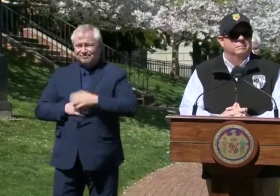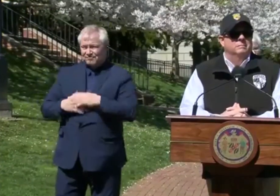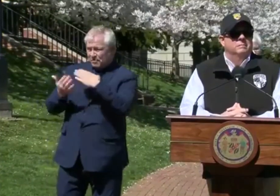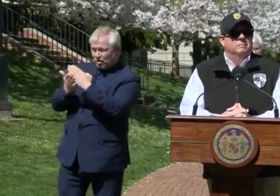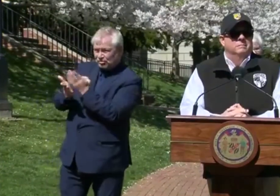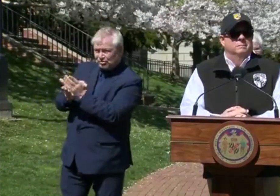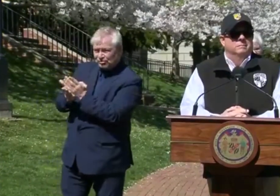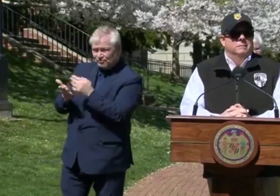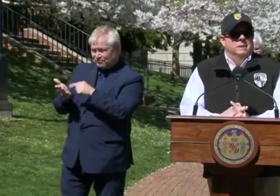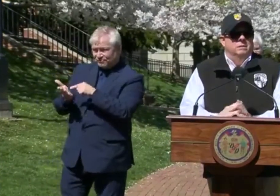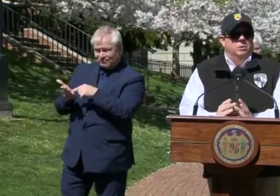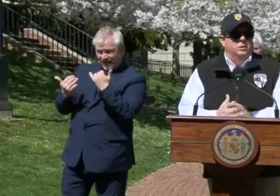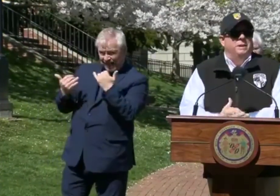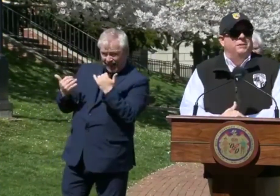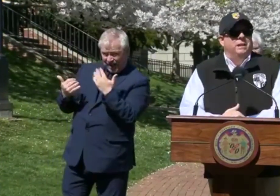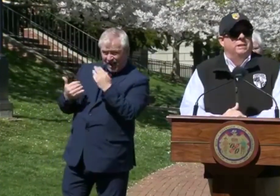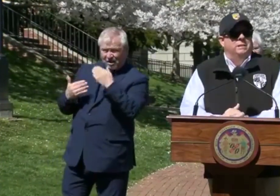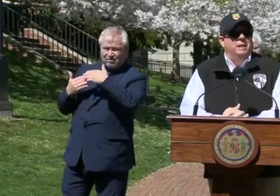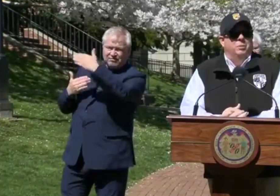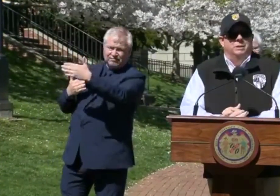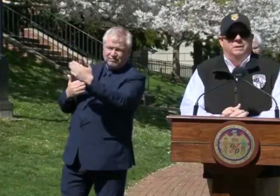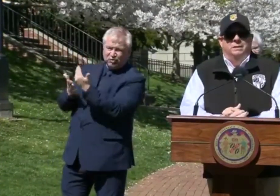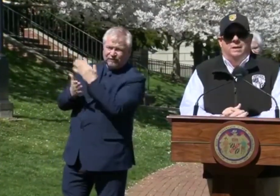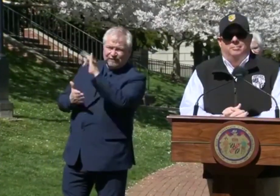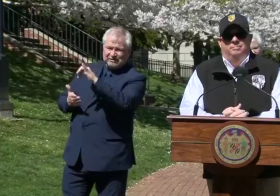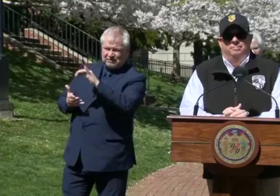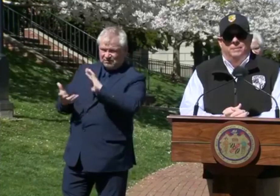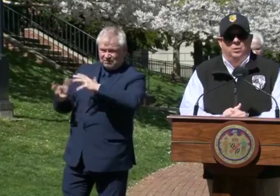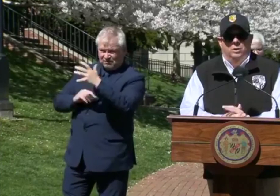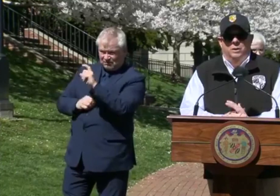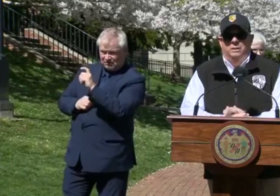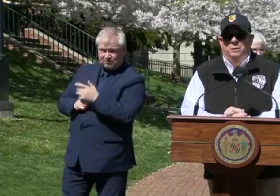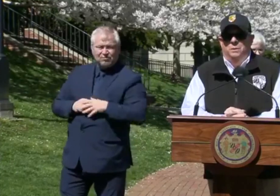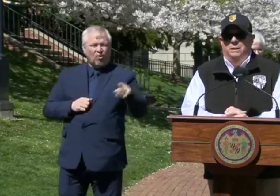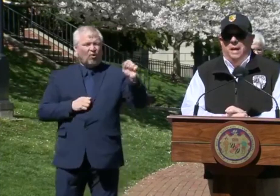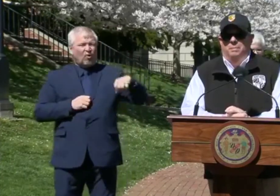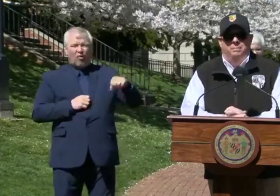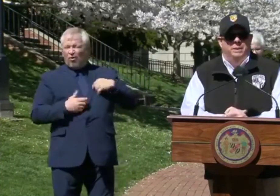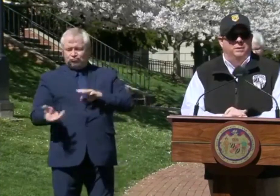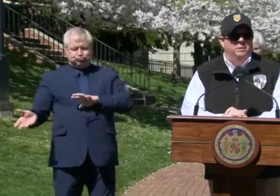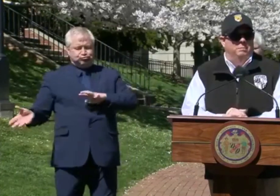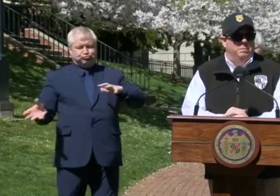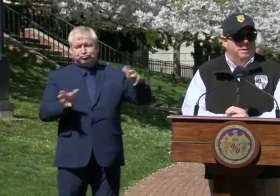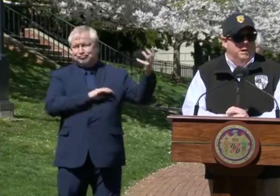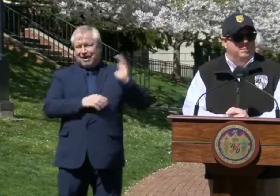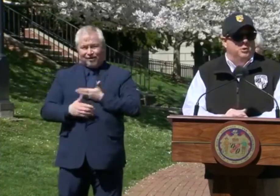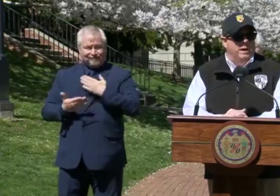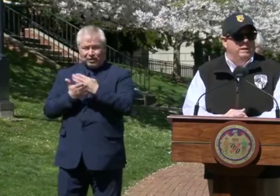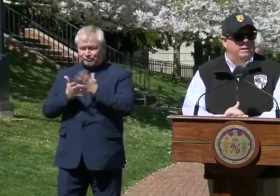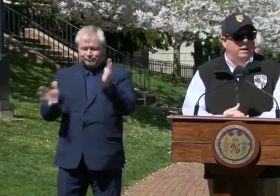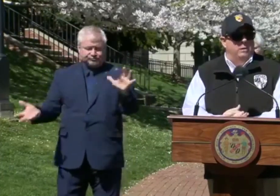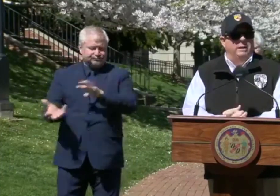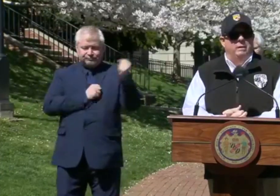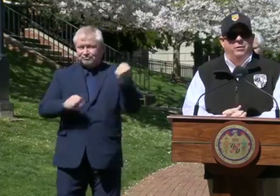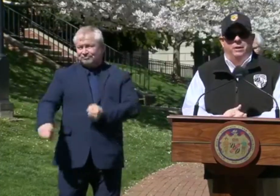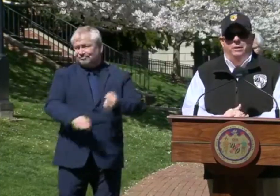in the fiscal year that we're about to start? Well, it's going to be devastating to the state budget, and, we're going to tap into and perhaps drain the